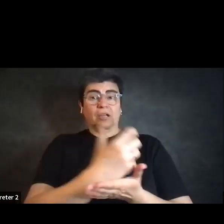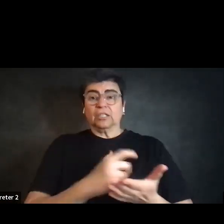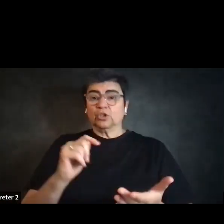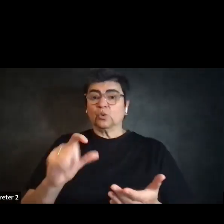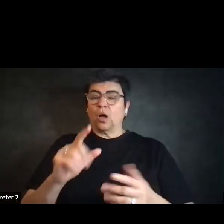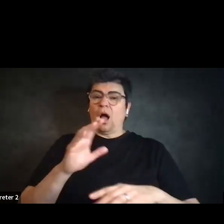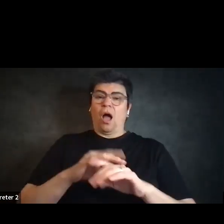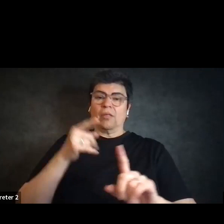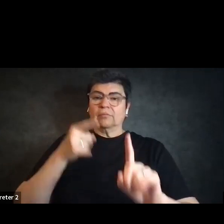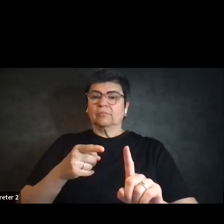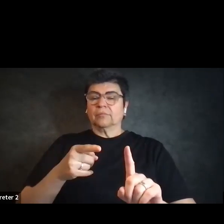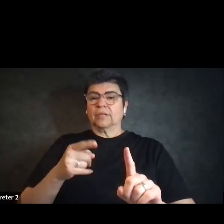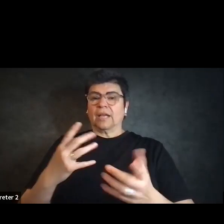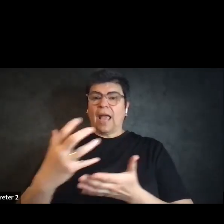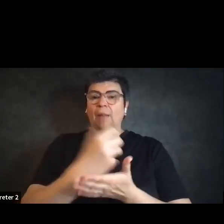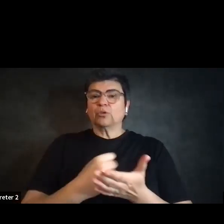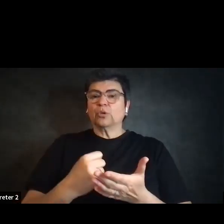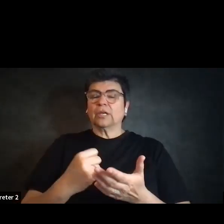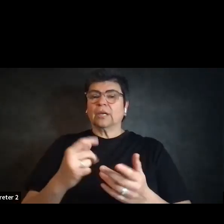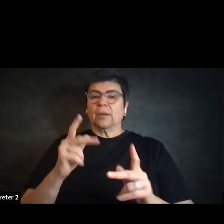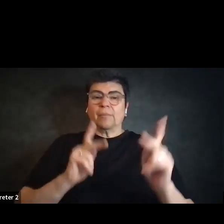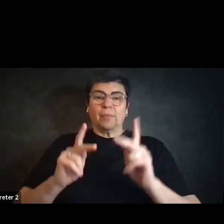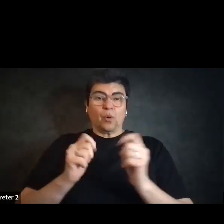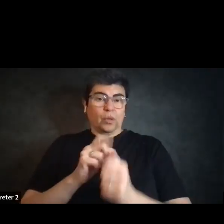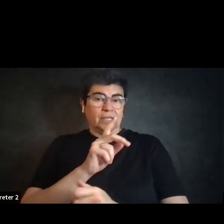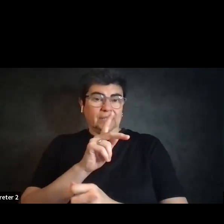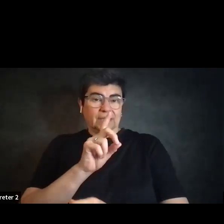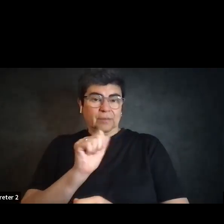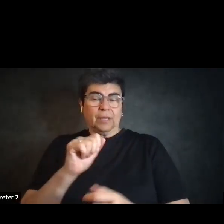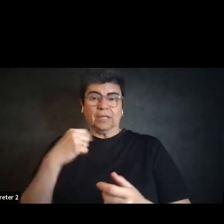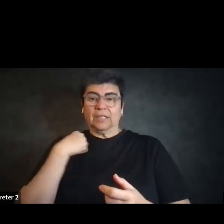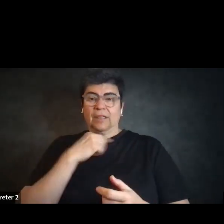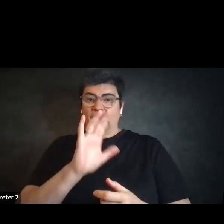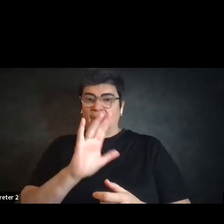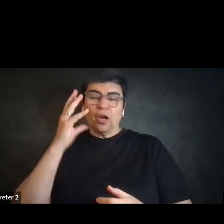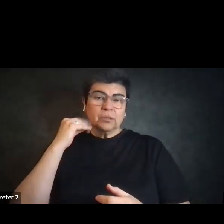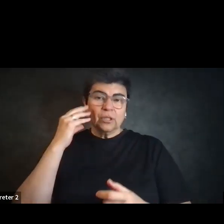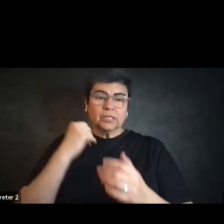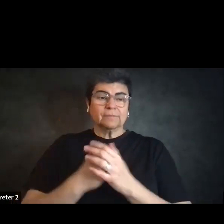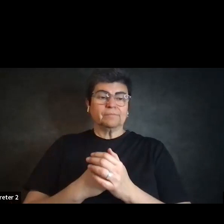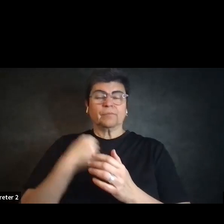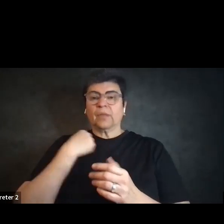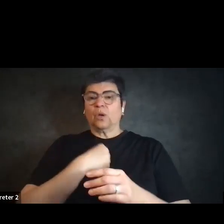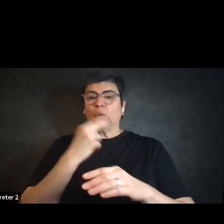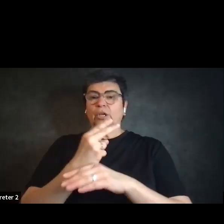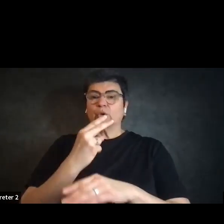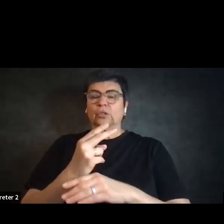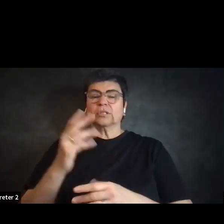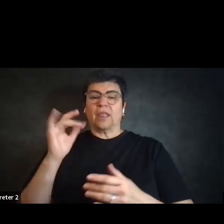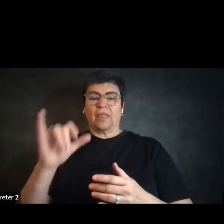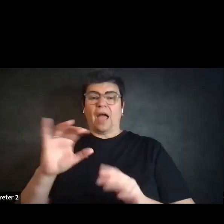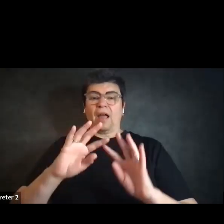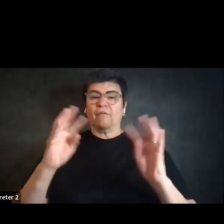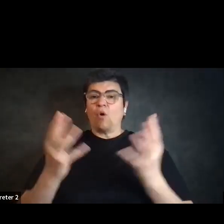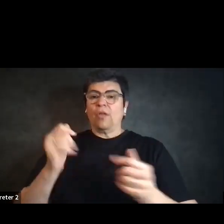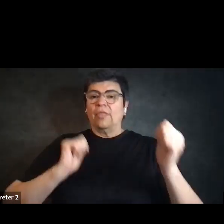spot capturing of patients with disabilities' real experiences. We also used forum theater from